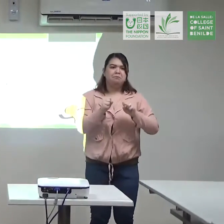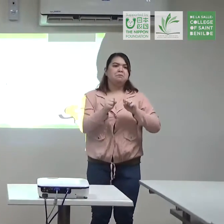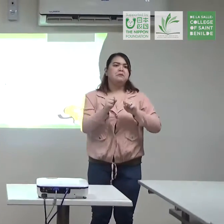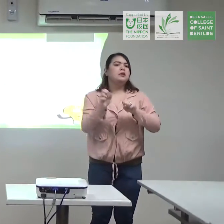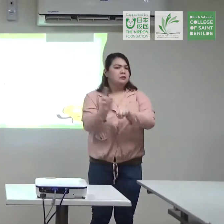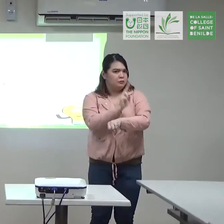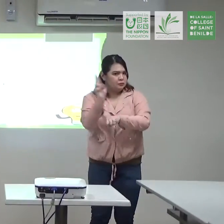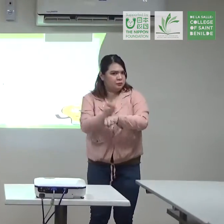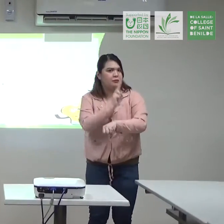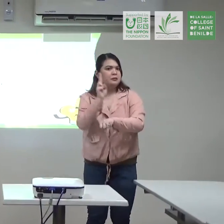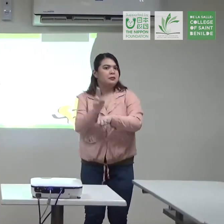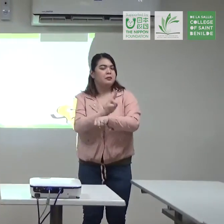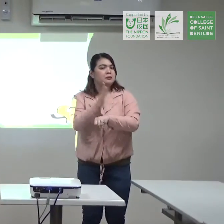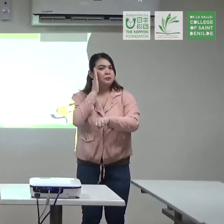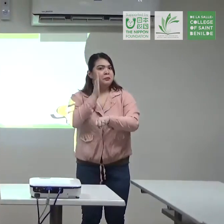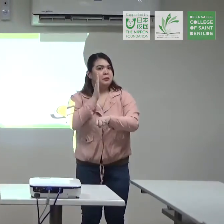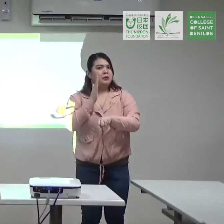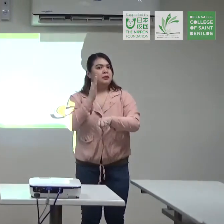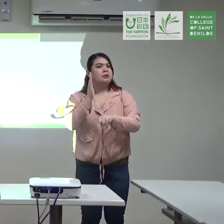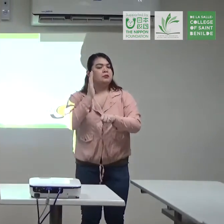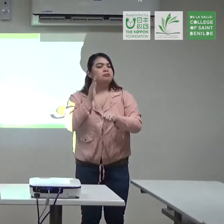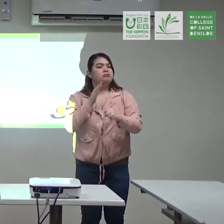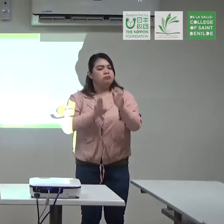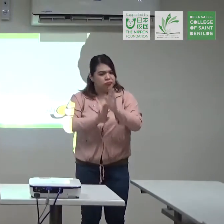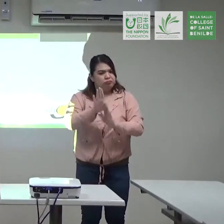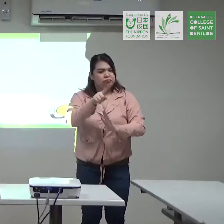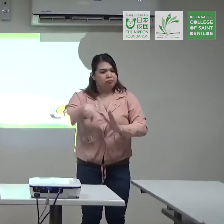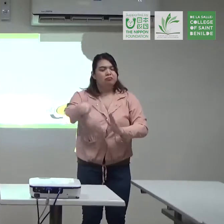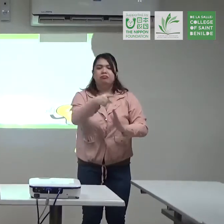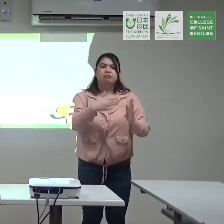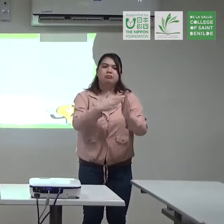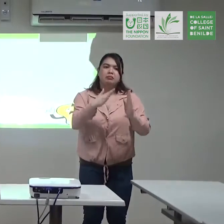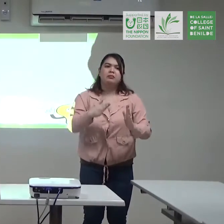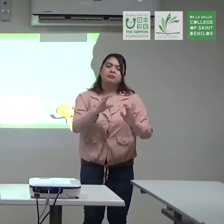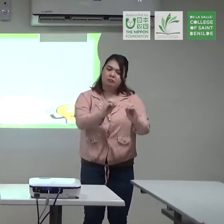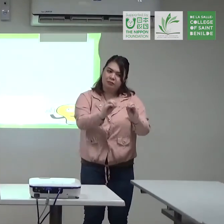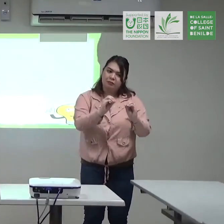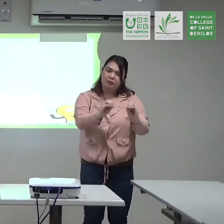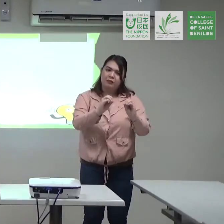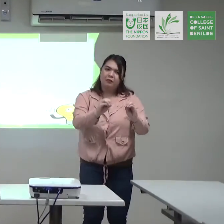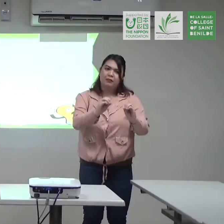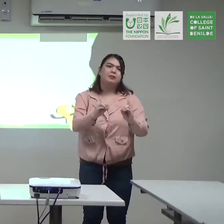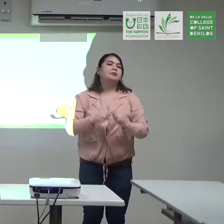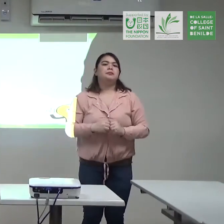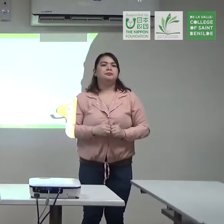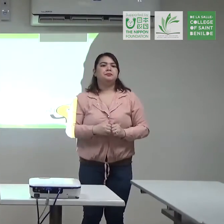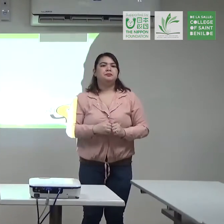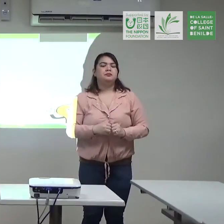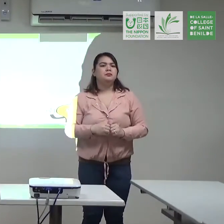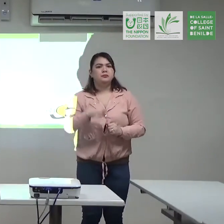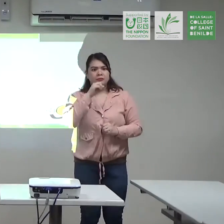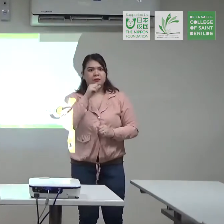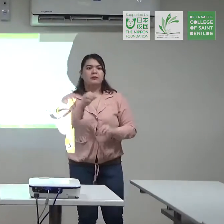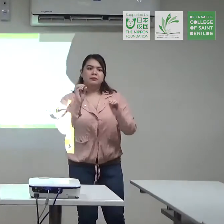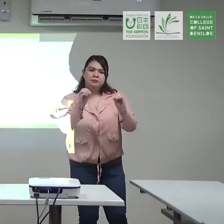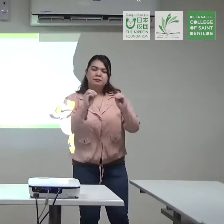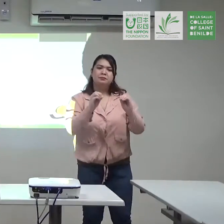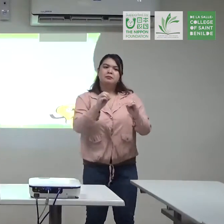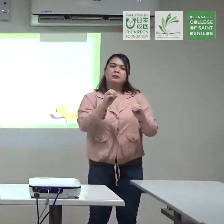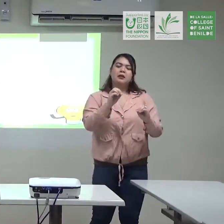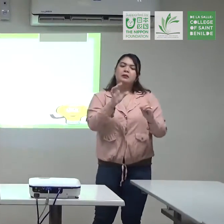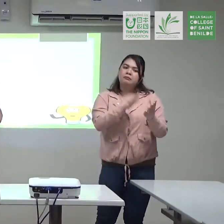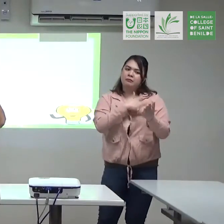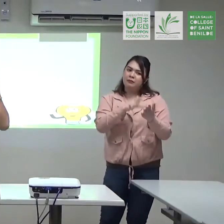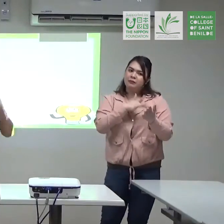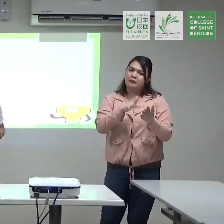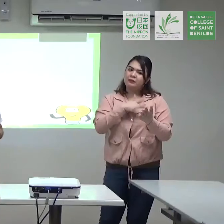actually develop among your students. And not just take for granted that they are thinking